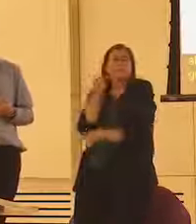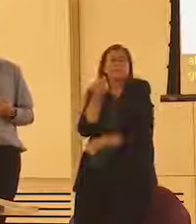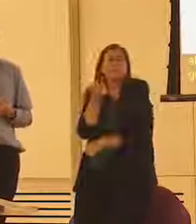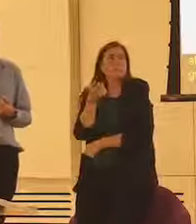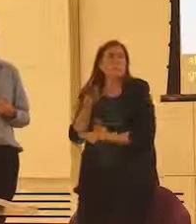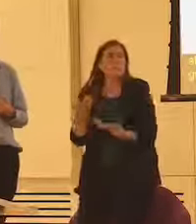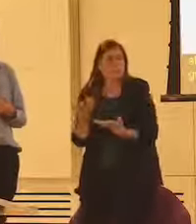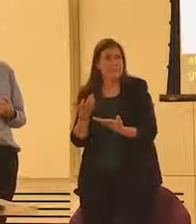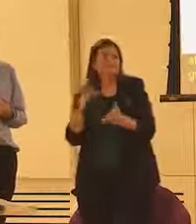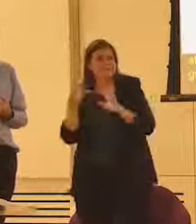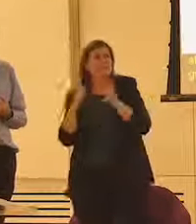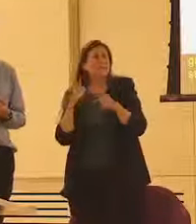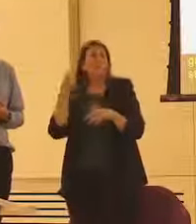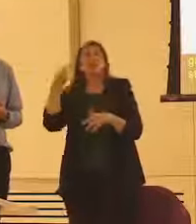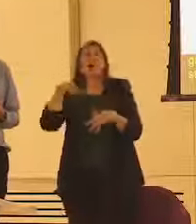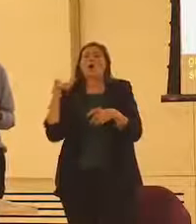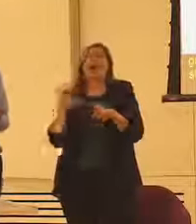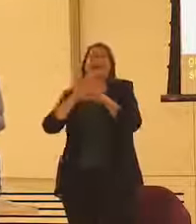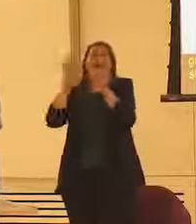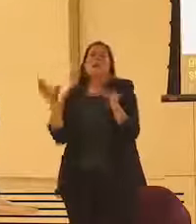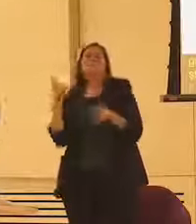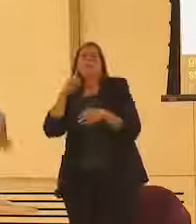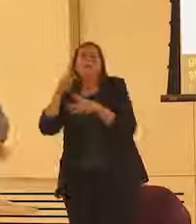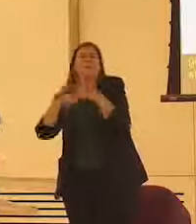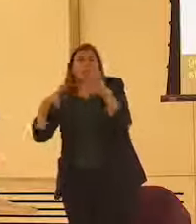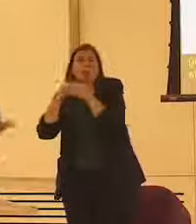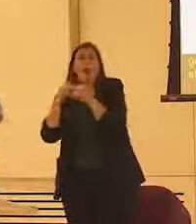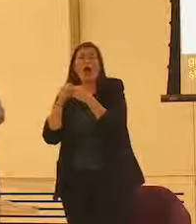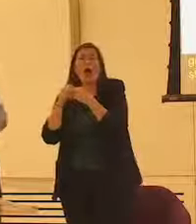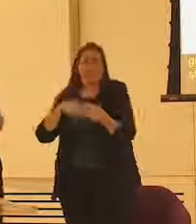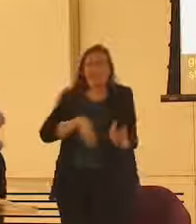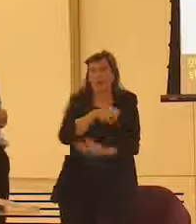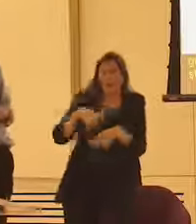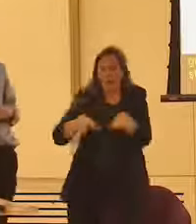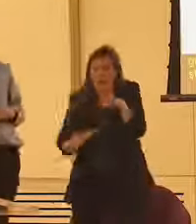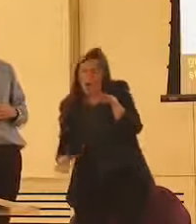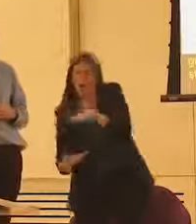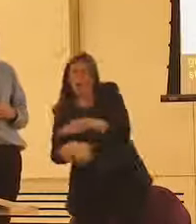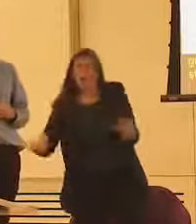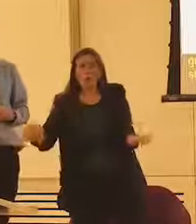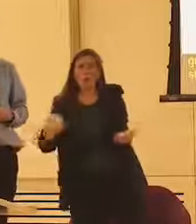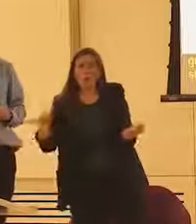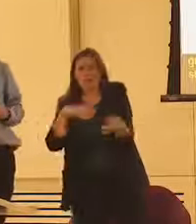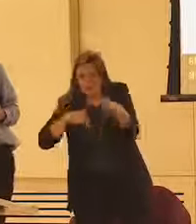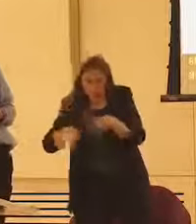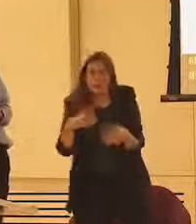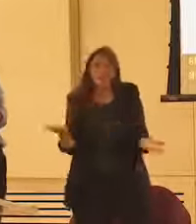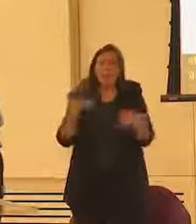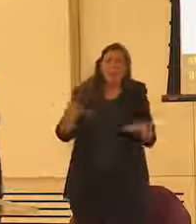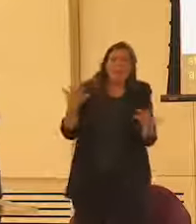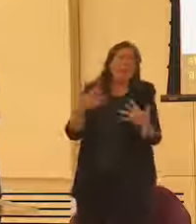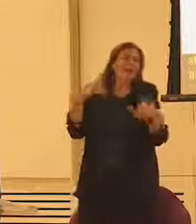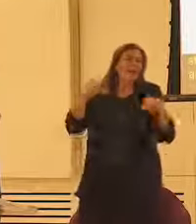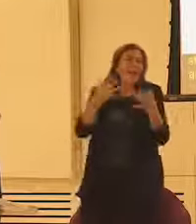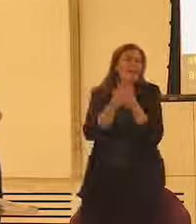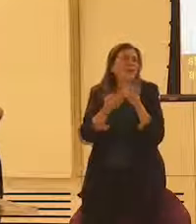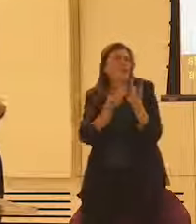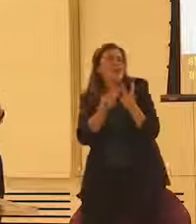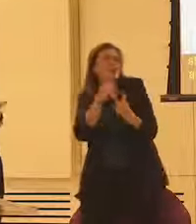time in the Cambridge Deaf Clubs crawling around under the snooker table and playing with the other coders. My